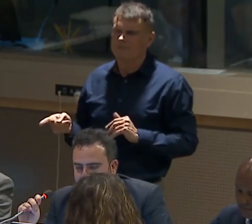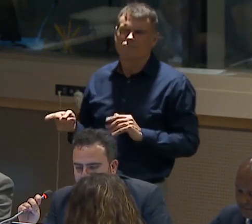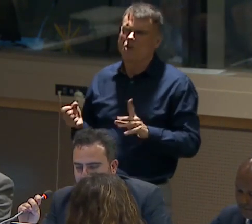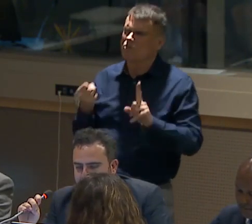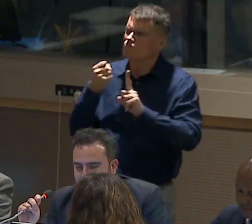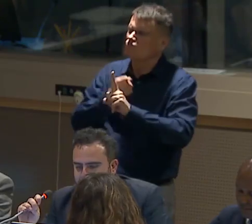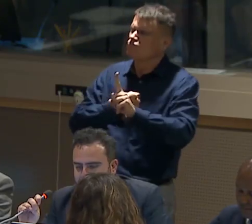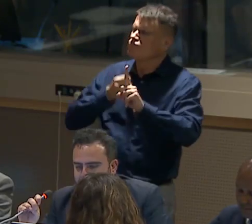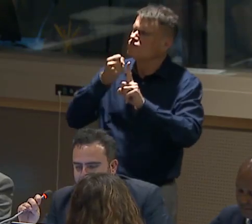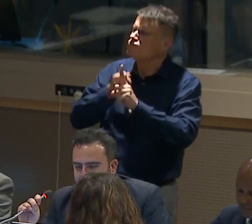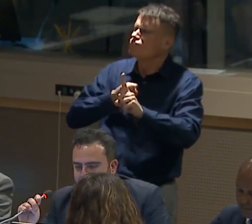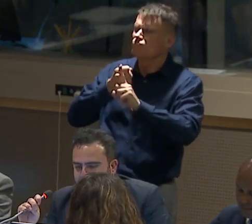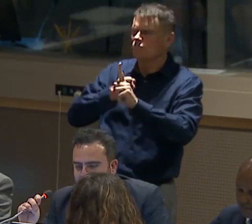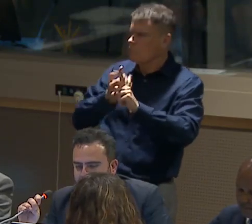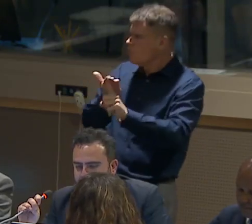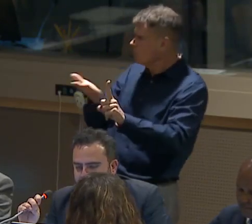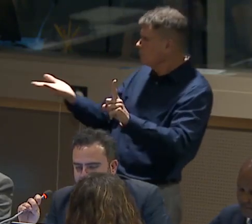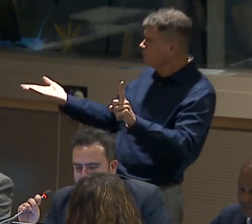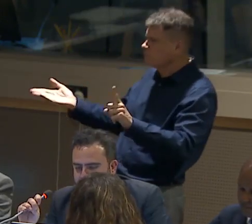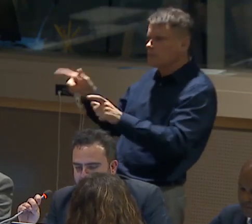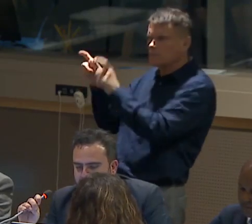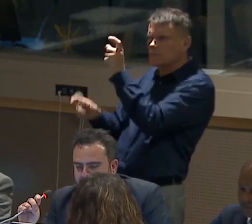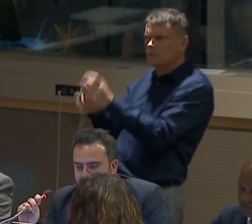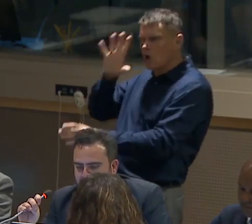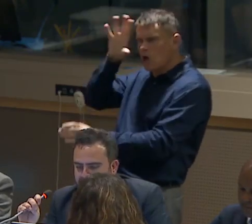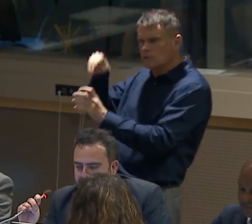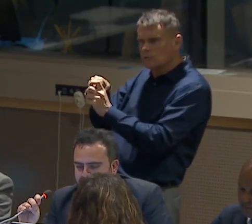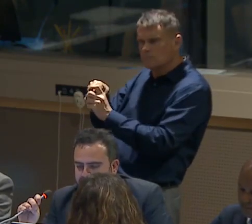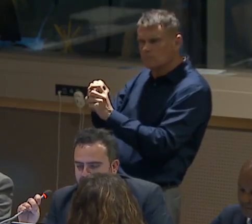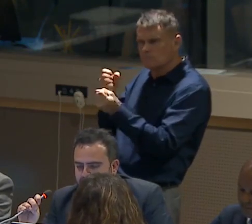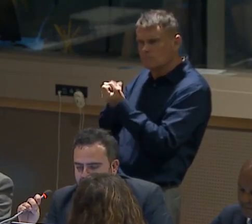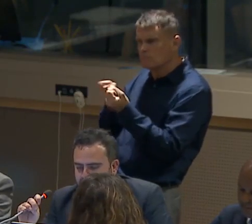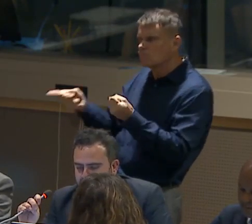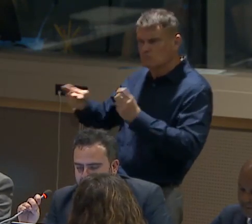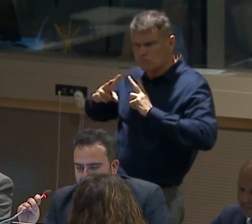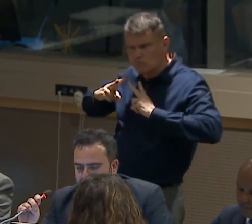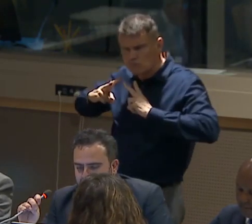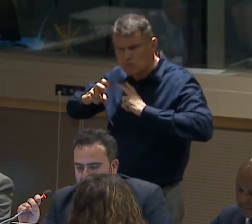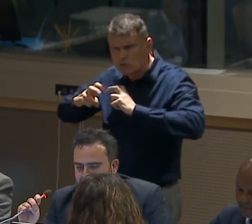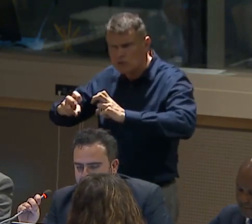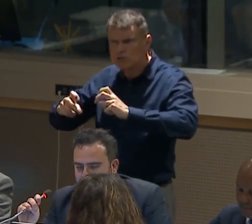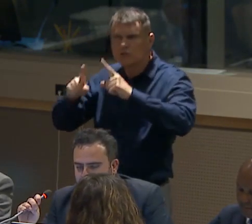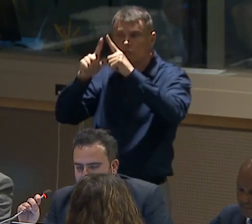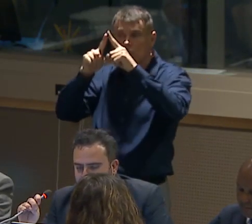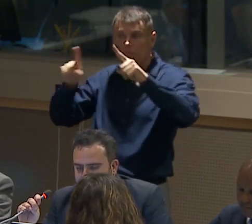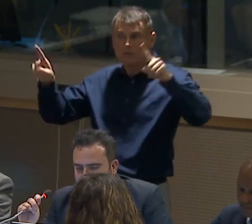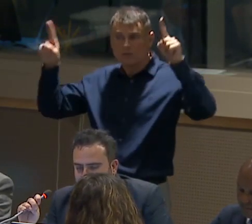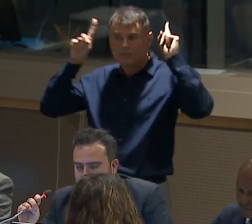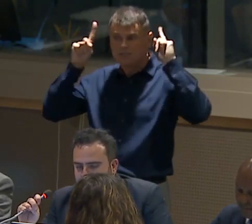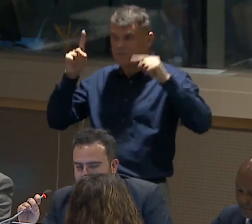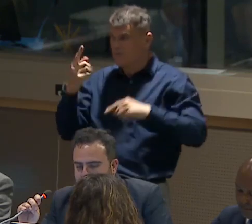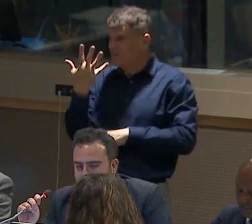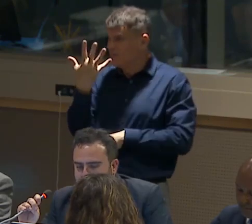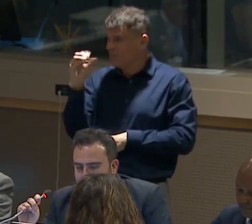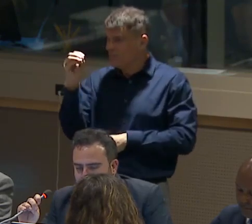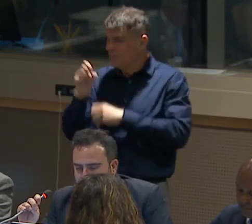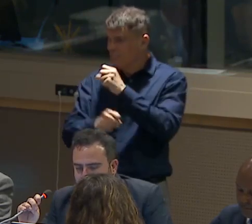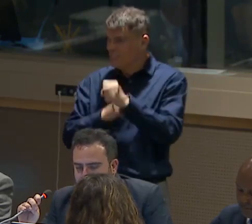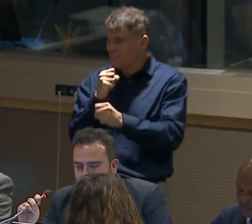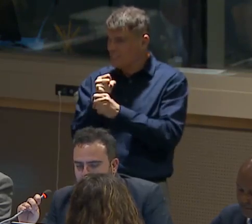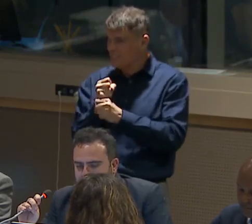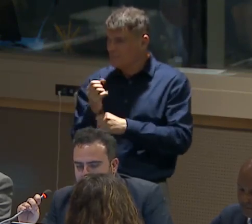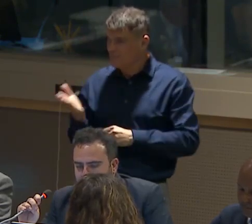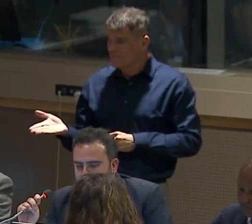has been with the Autism Research Institute for nearly 50 years. Now, before becoming executive director, he